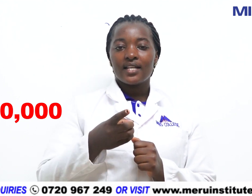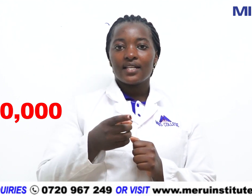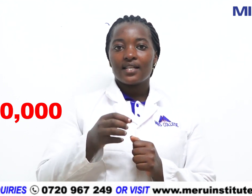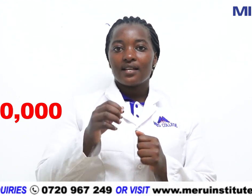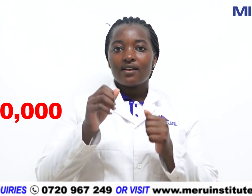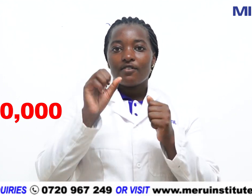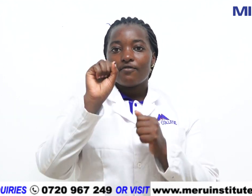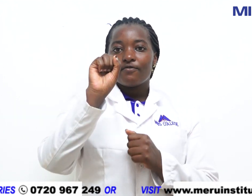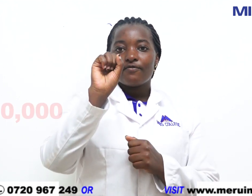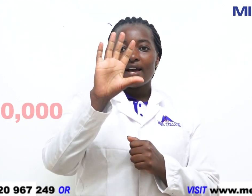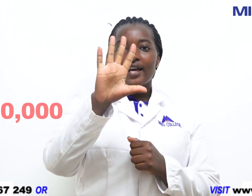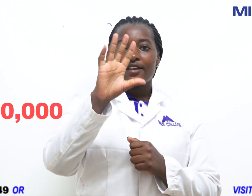100,000,